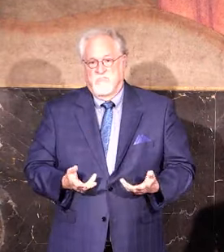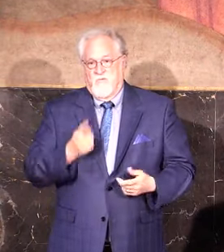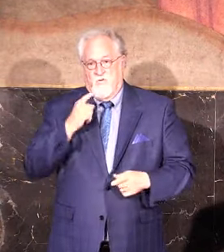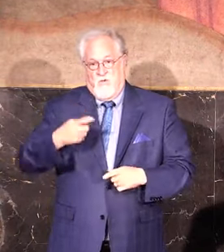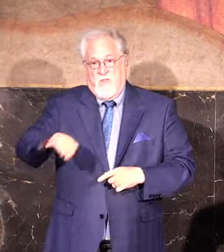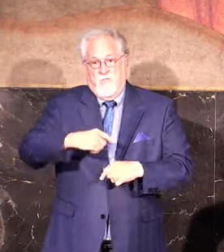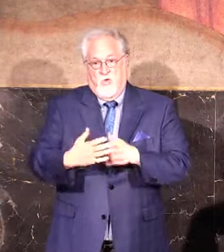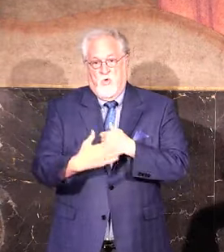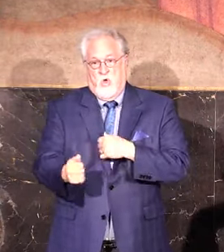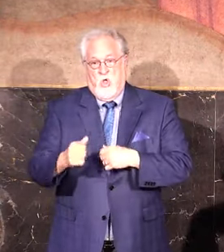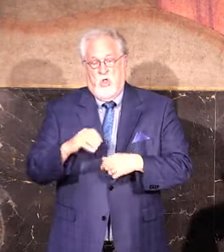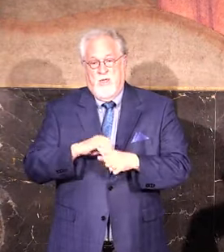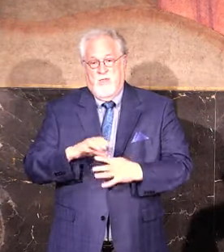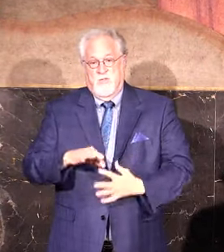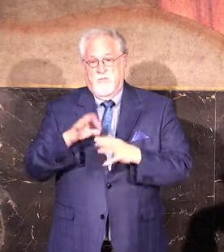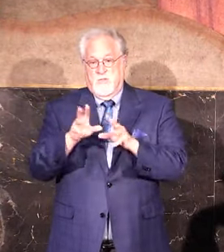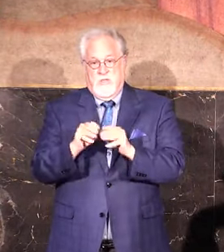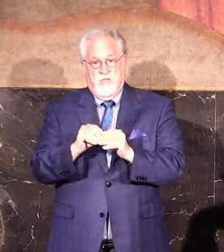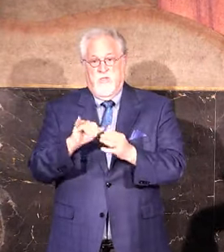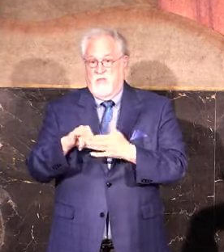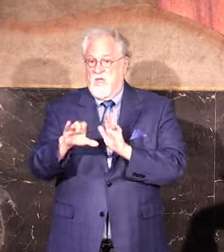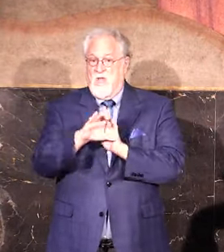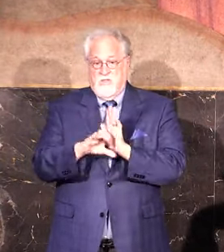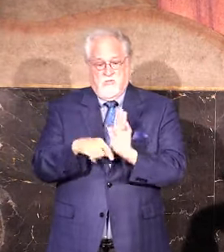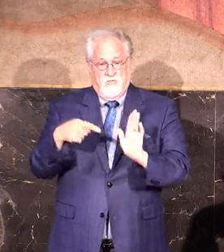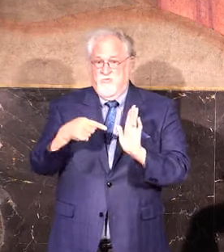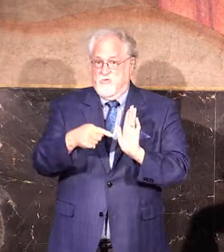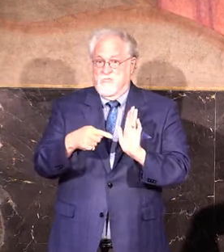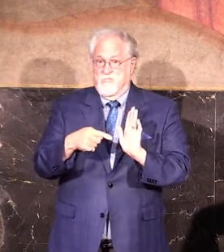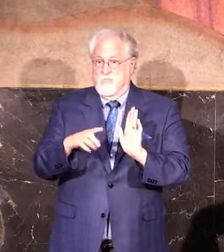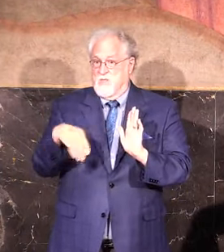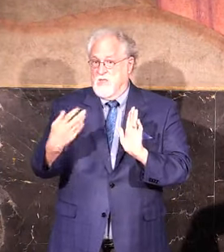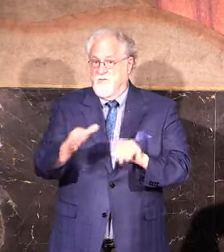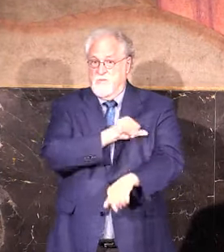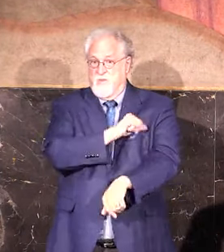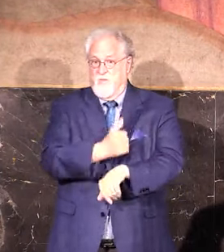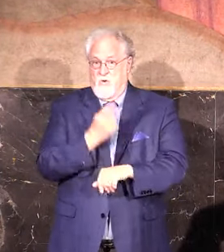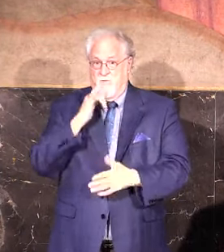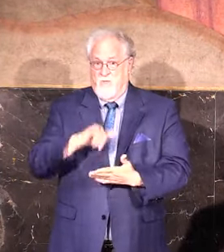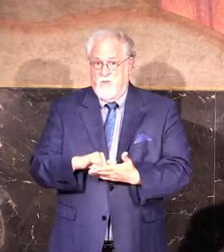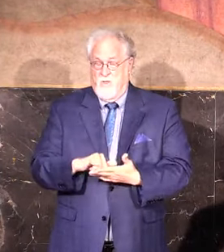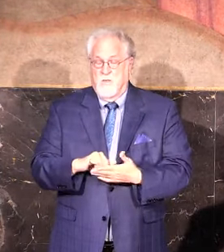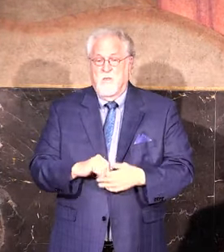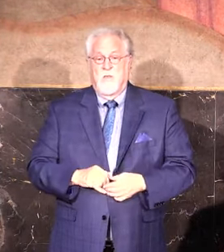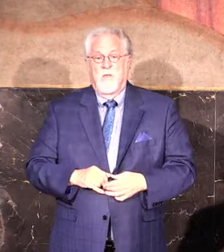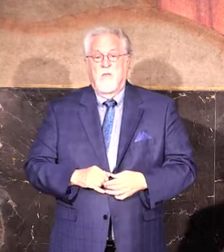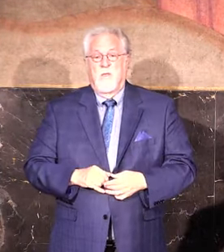back into session. That's something that the Constitution gives them the authority to do. It's a little